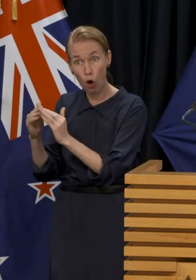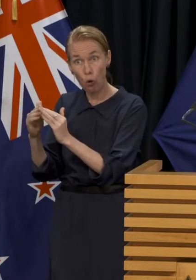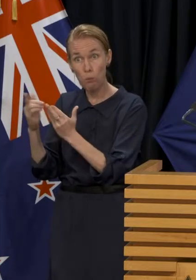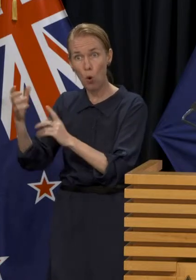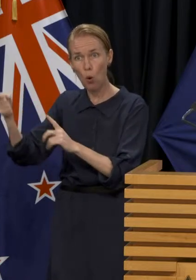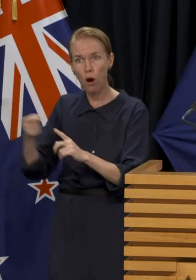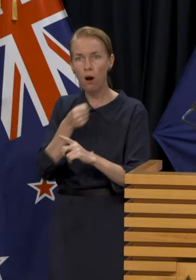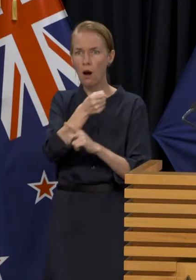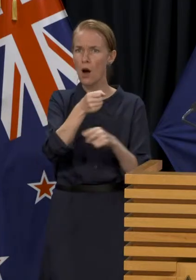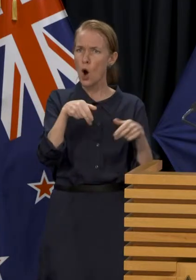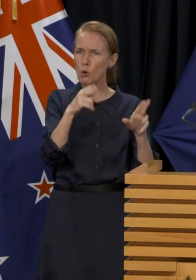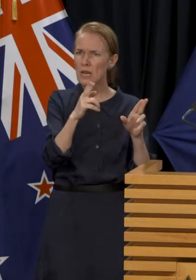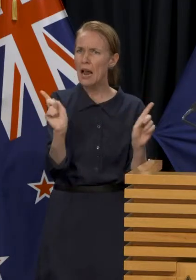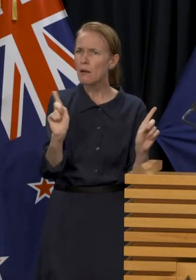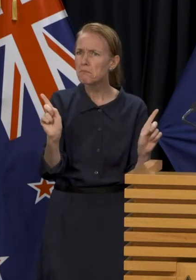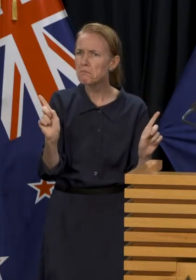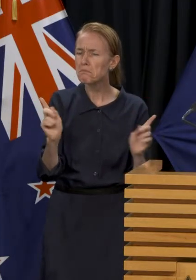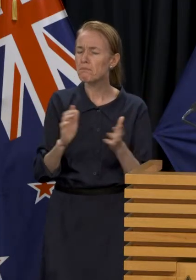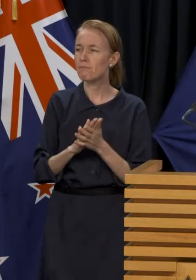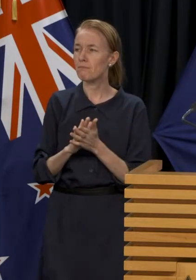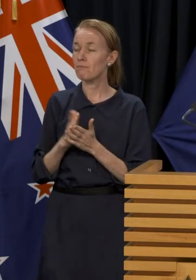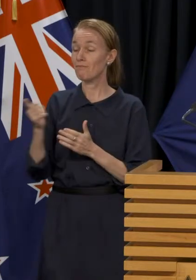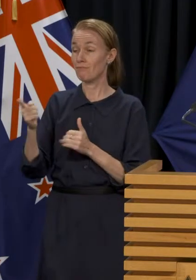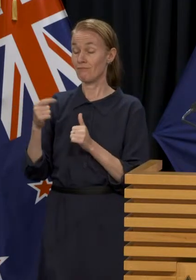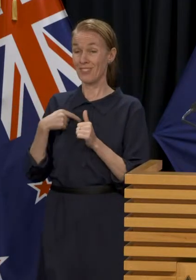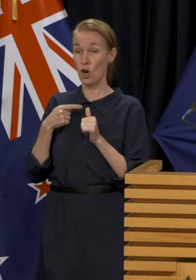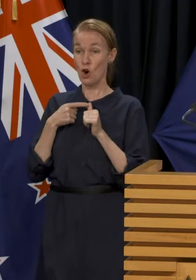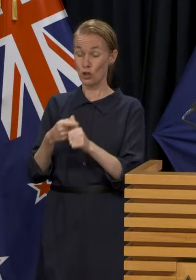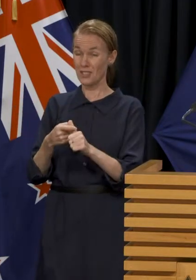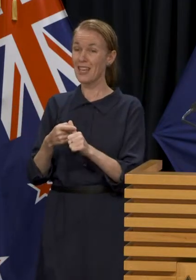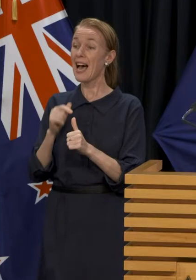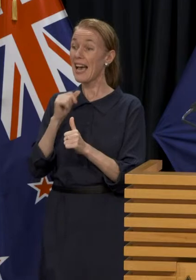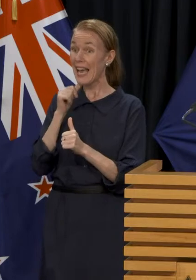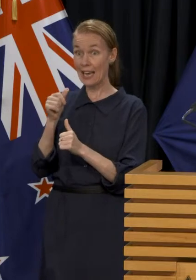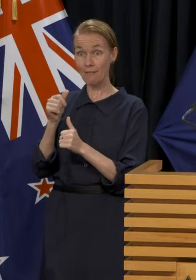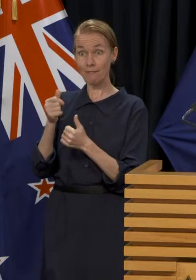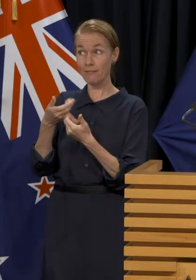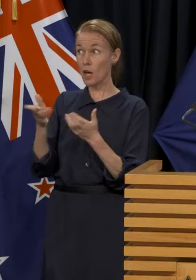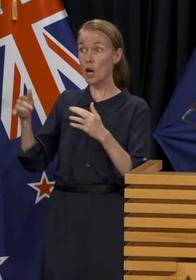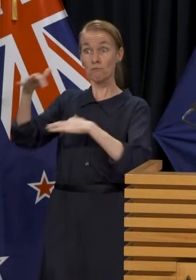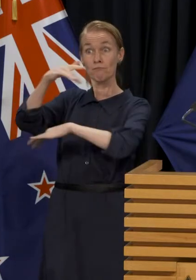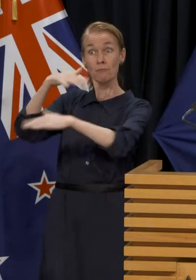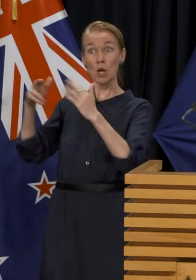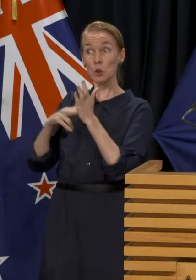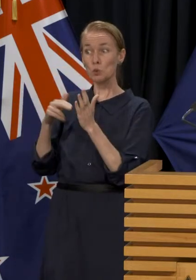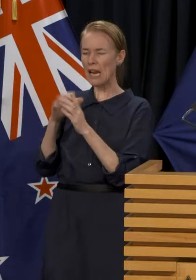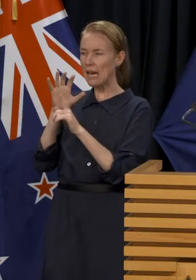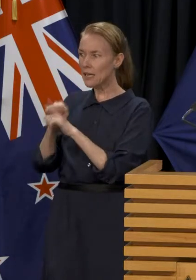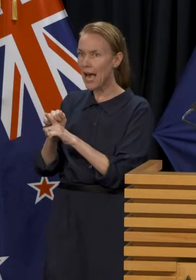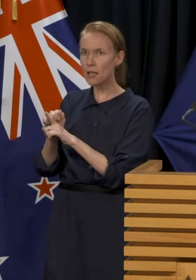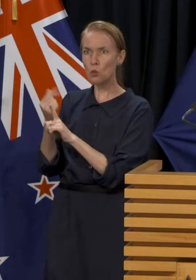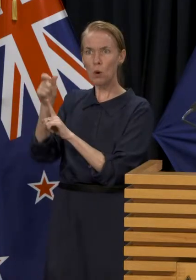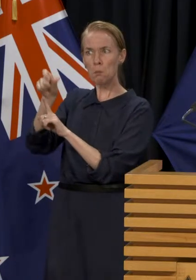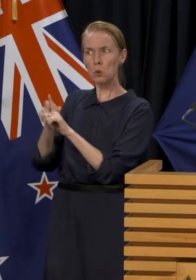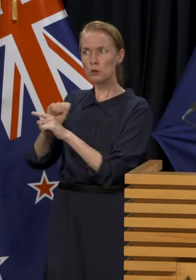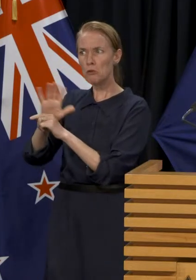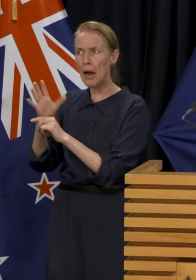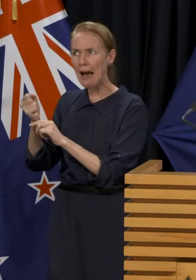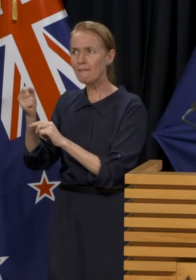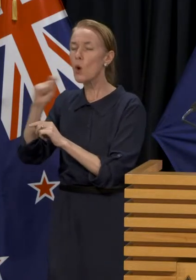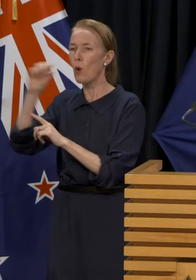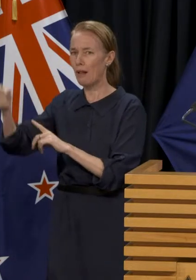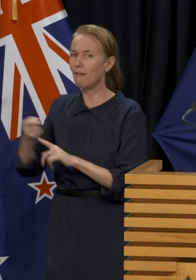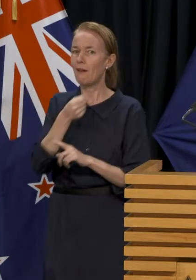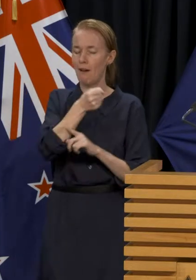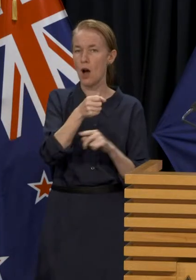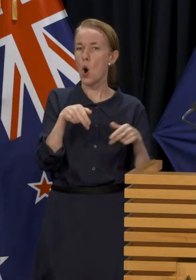hotels? Our practice at the moment is to move them into isolation, depending on the circumstances. But it does really depend on the nature of the case, on